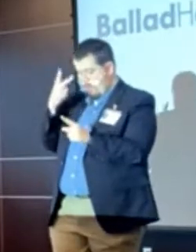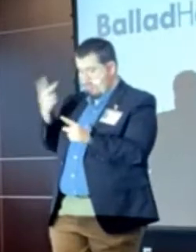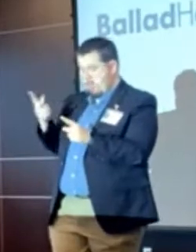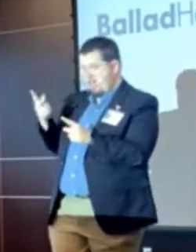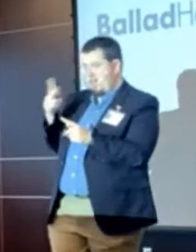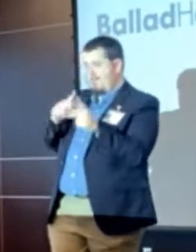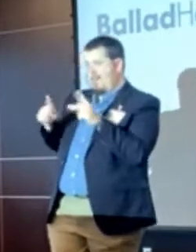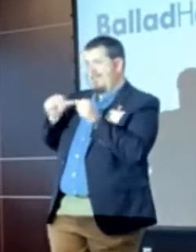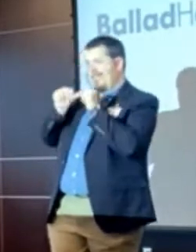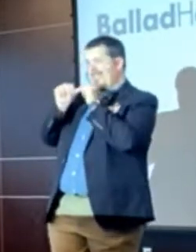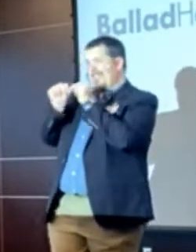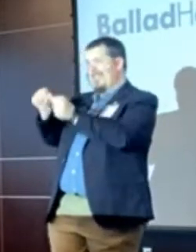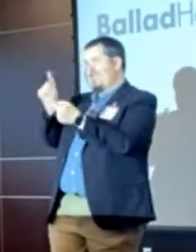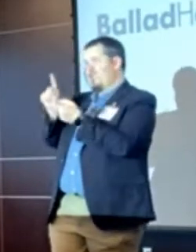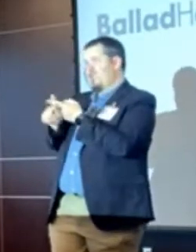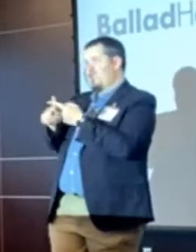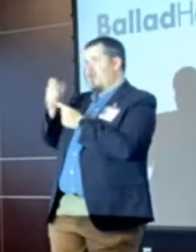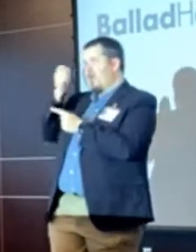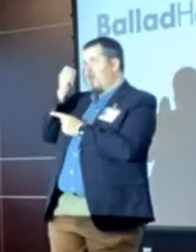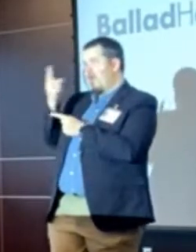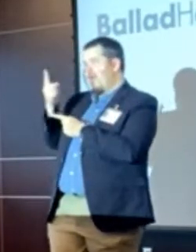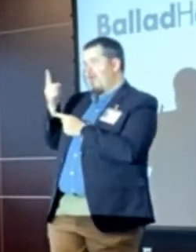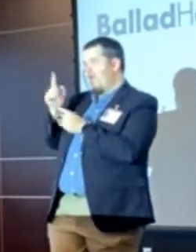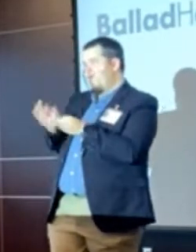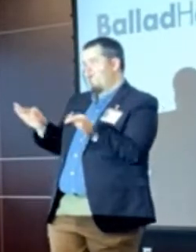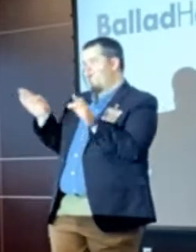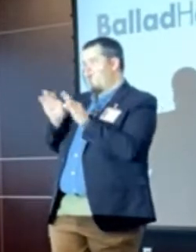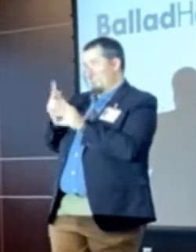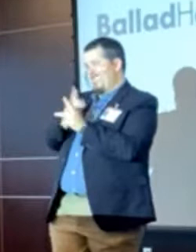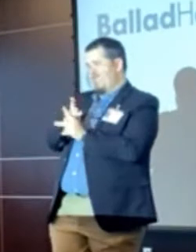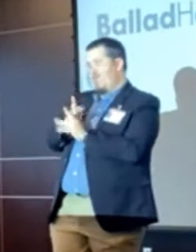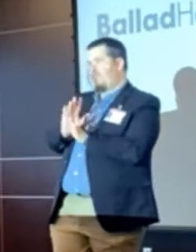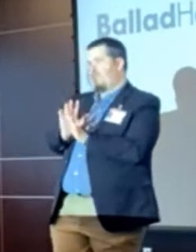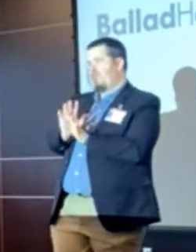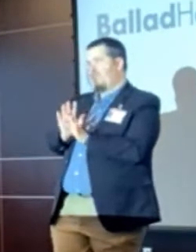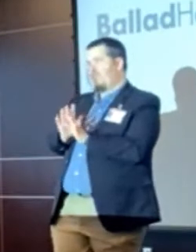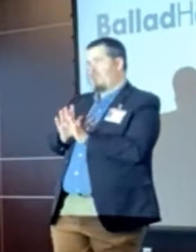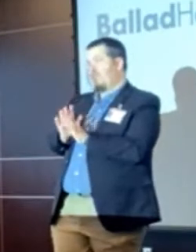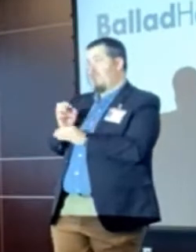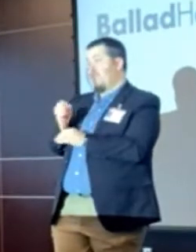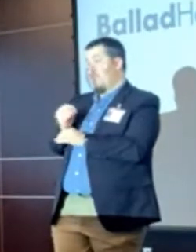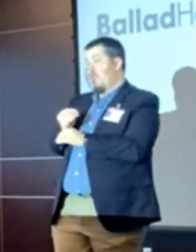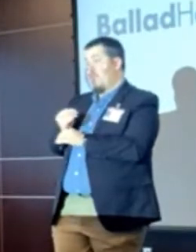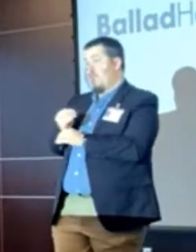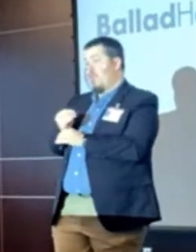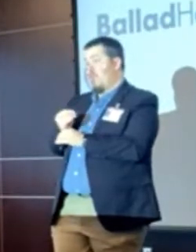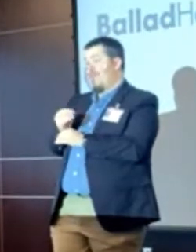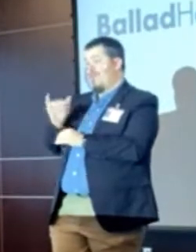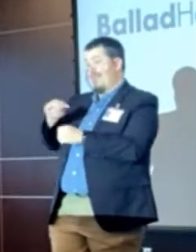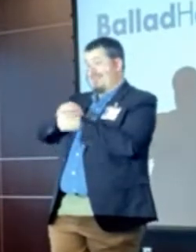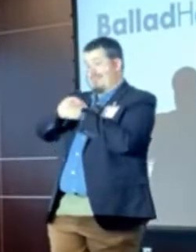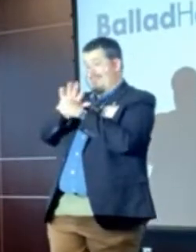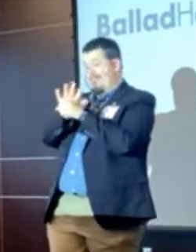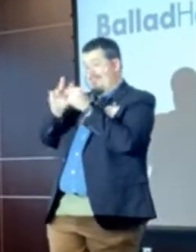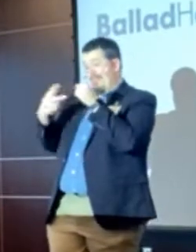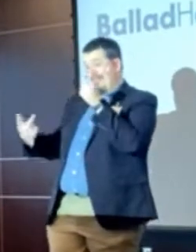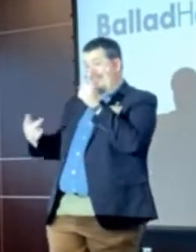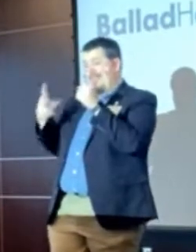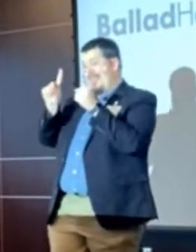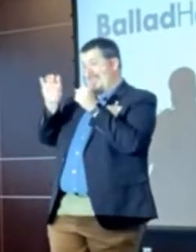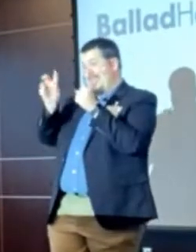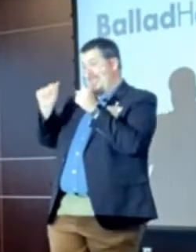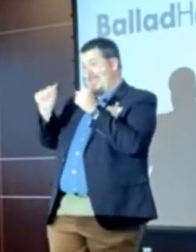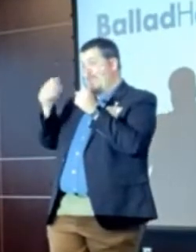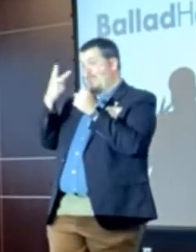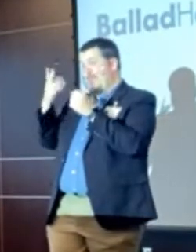seeing people continue to understand it's important to take precautions. And so, and a Delta variant, we've seen other places, there's been